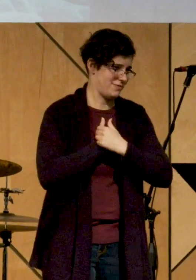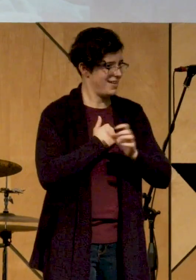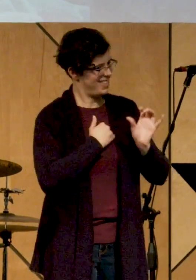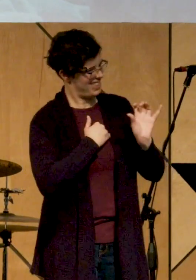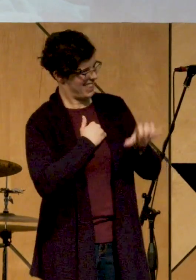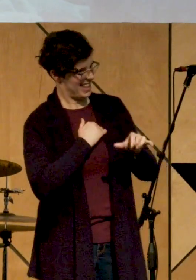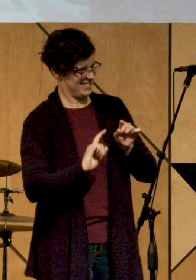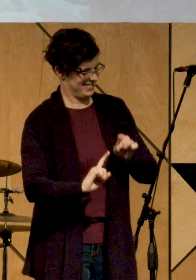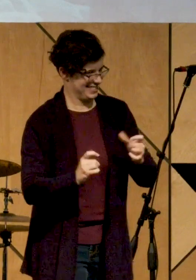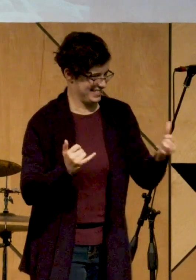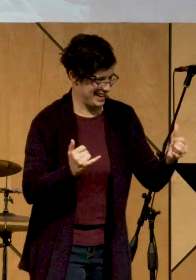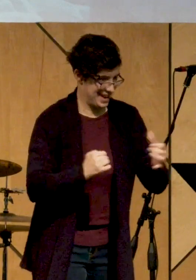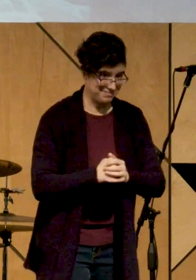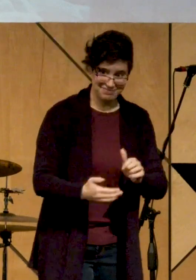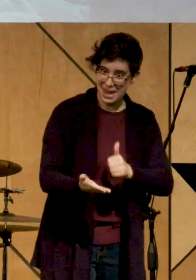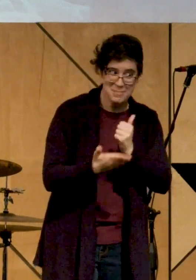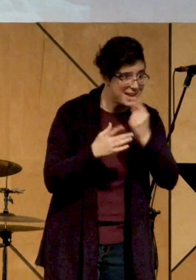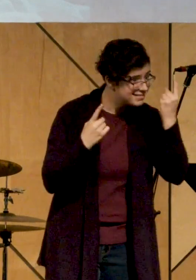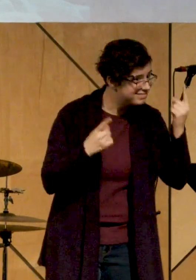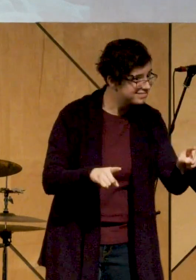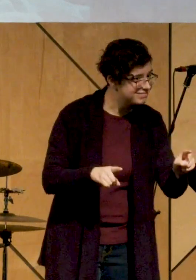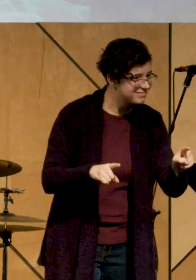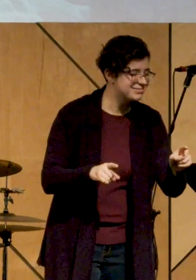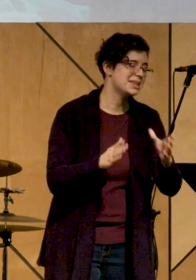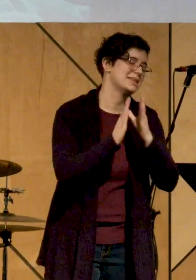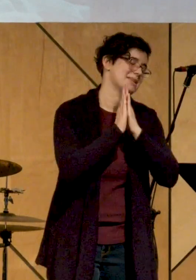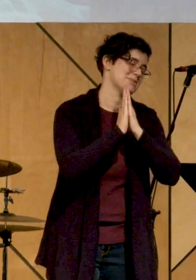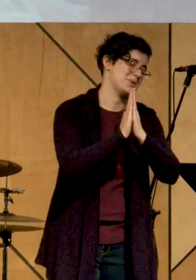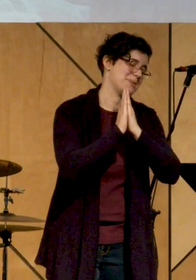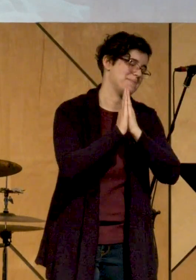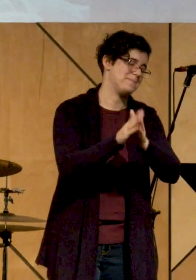our identity in Christ. Amen? Will you guys pray with me?